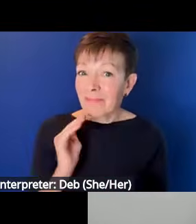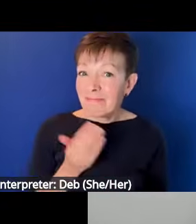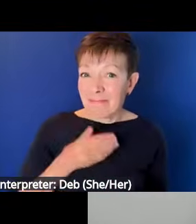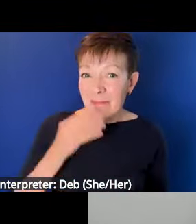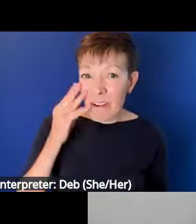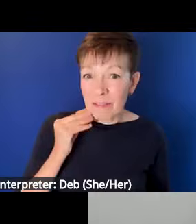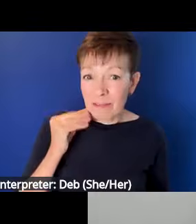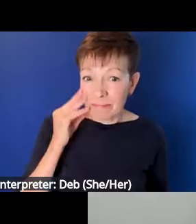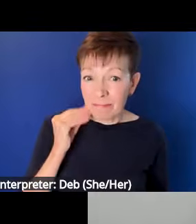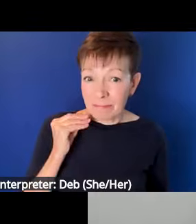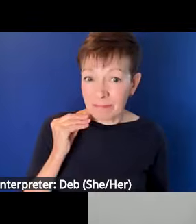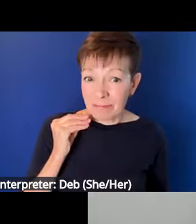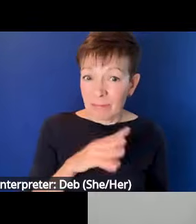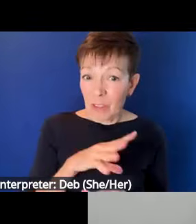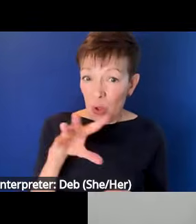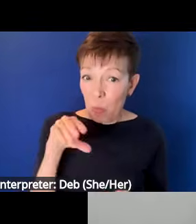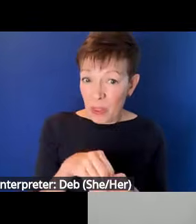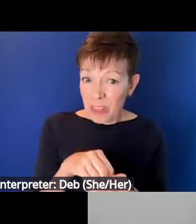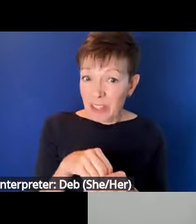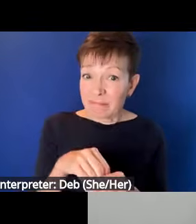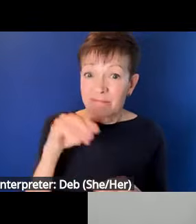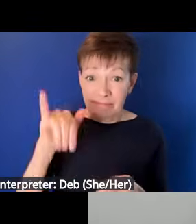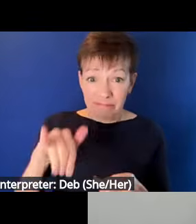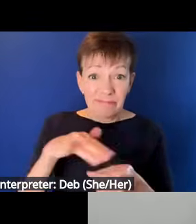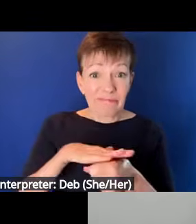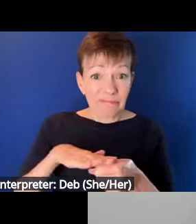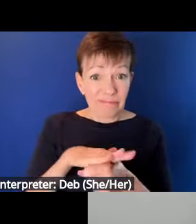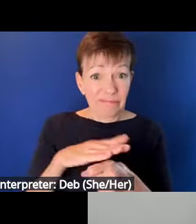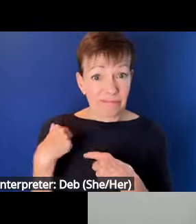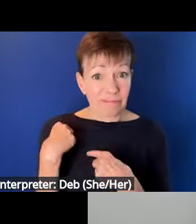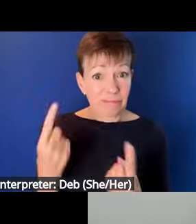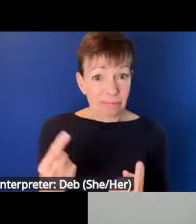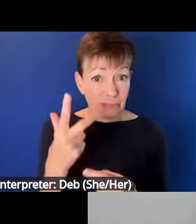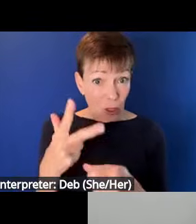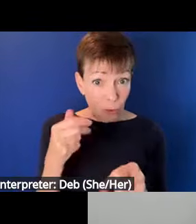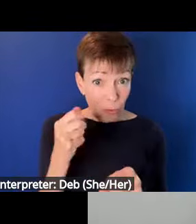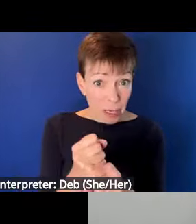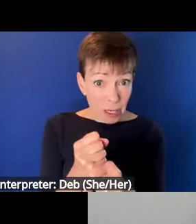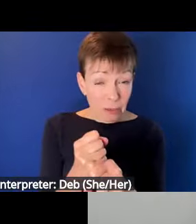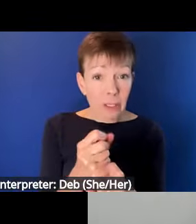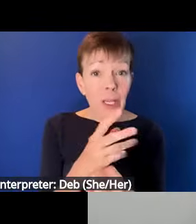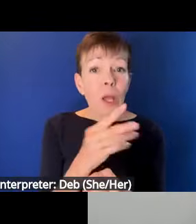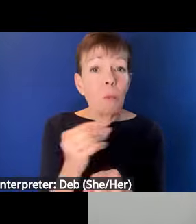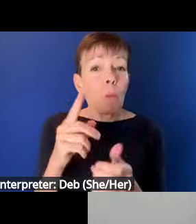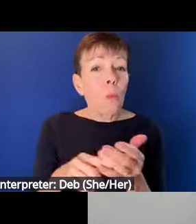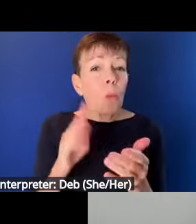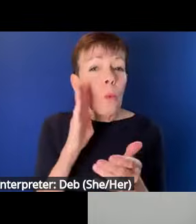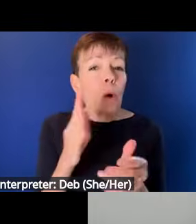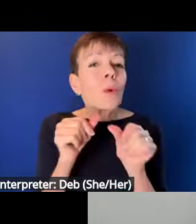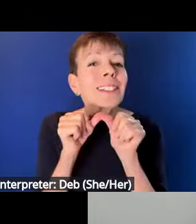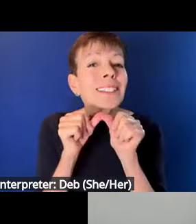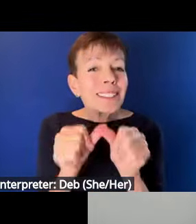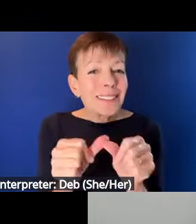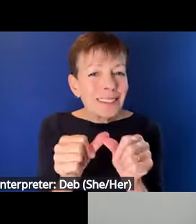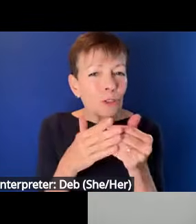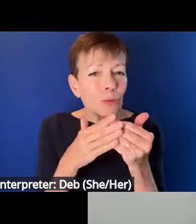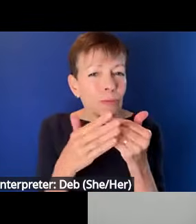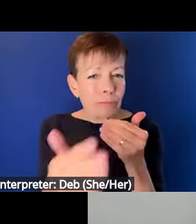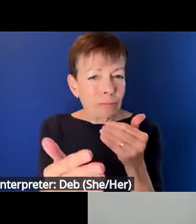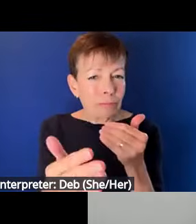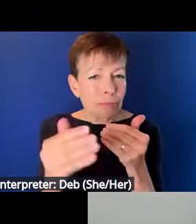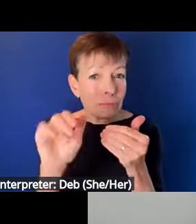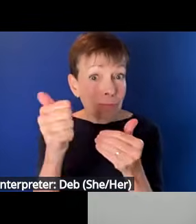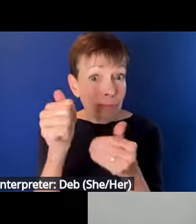we've had within the district over the last 3 years and what will continue to happen over the next 10 years